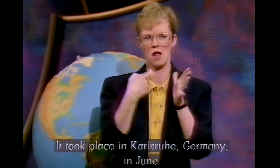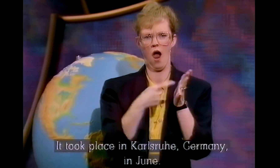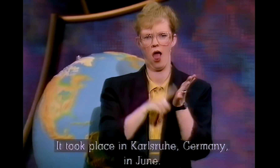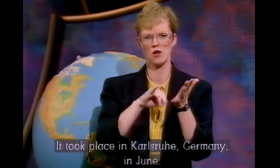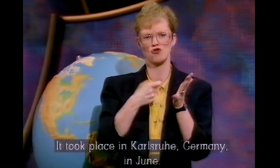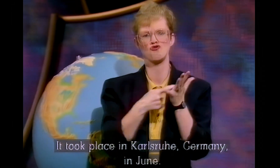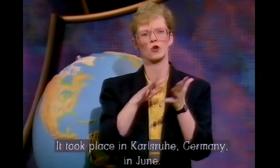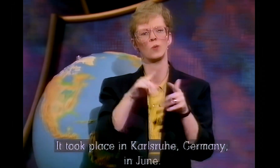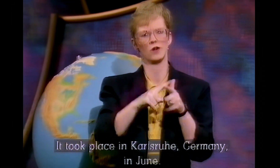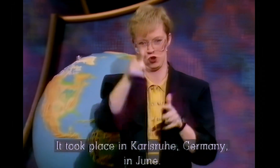Germany, in June.